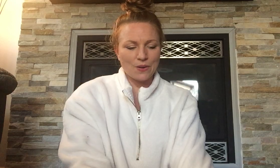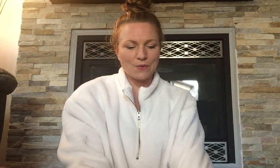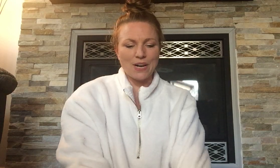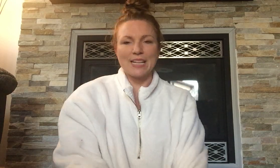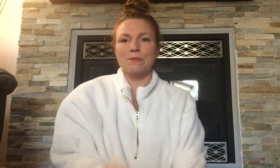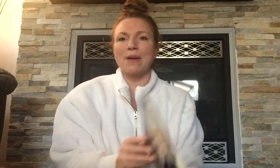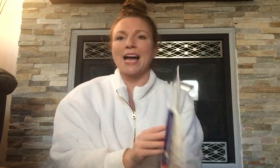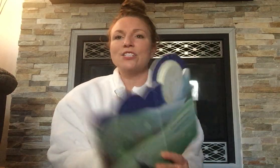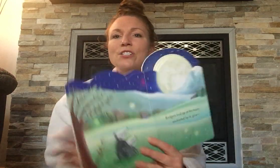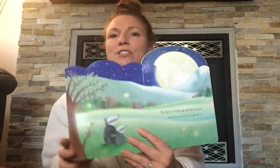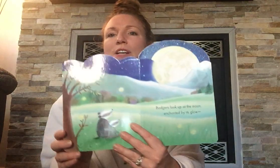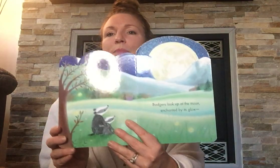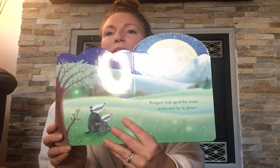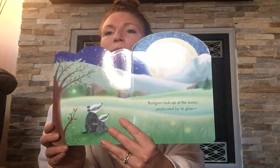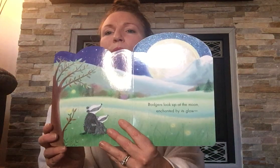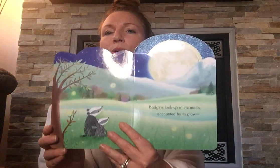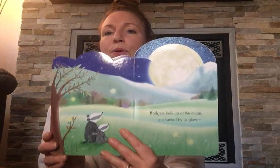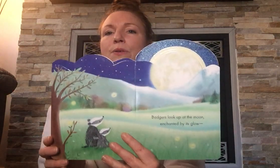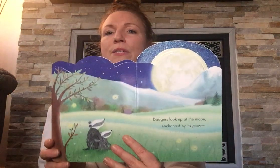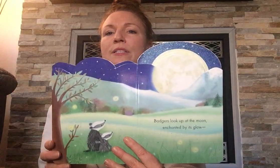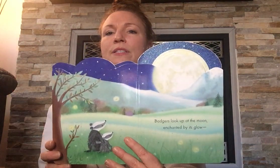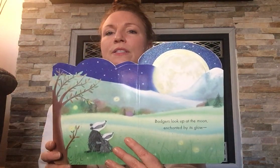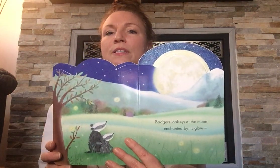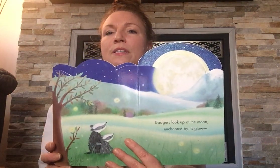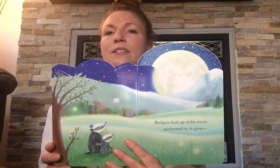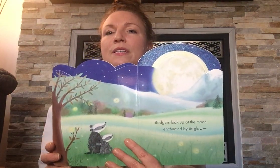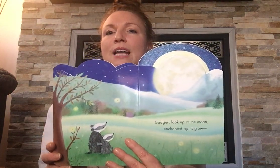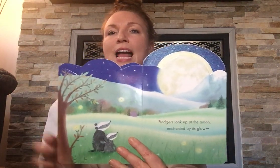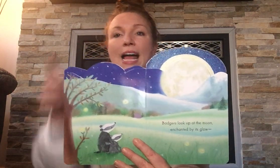All right, the badgers look up at the moon.